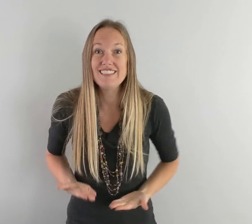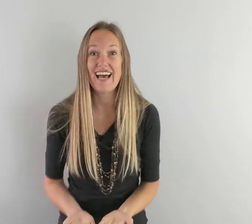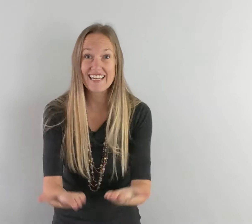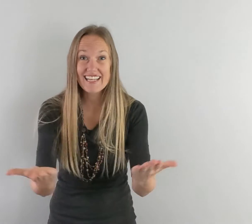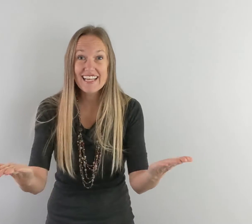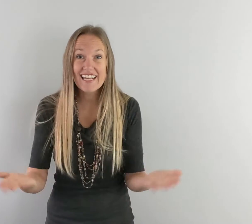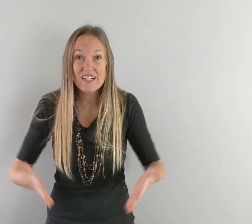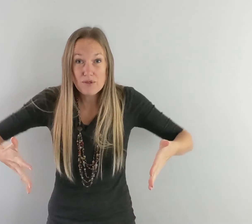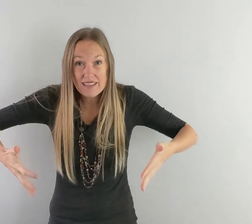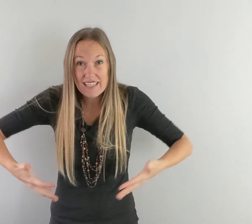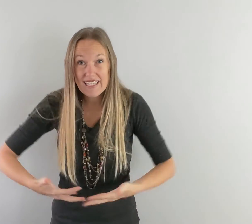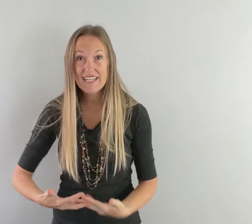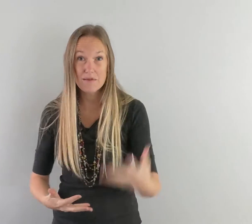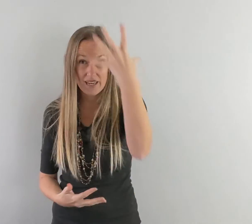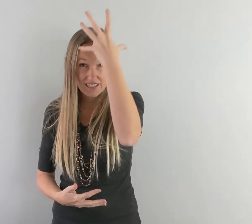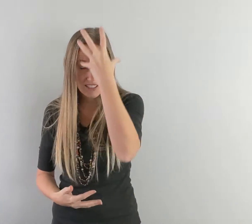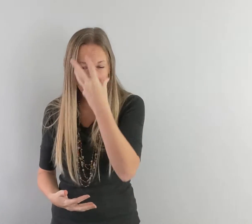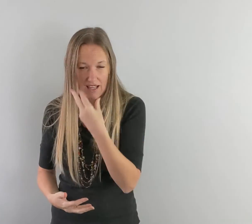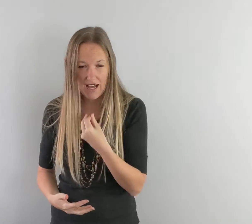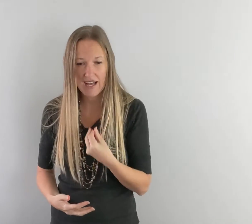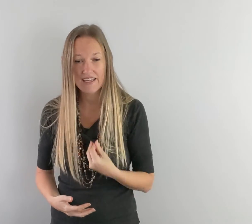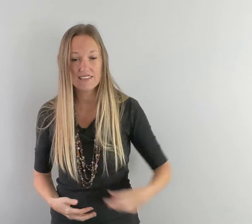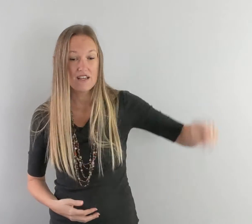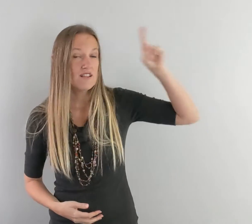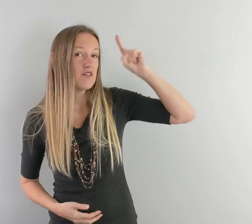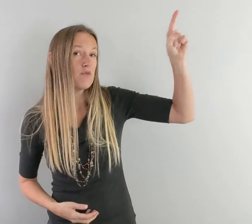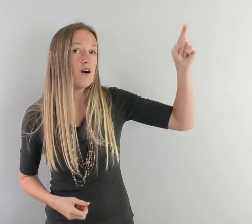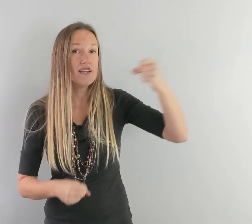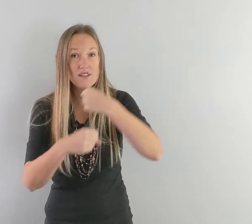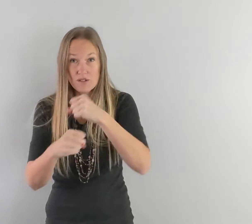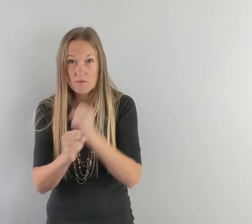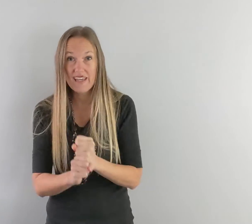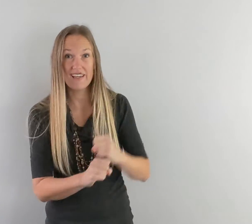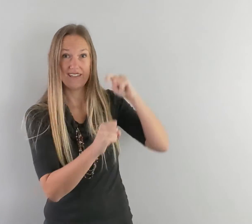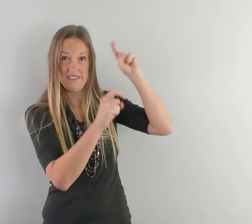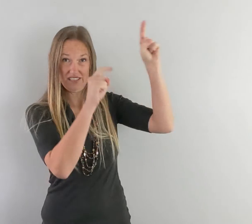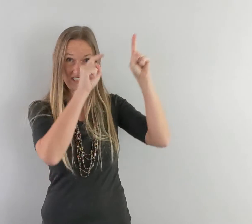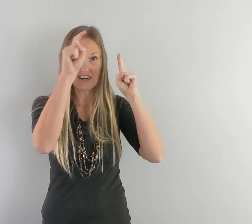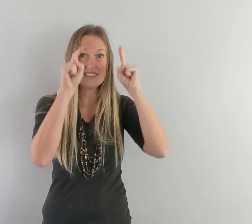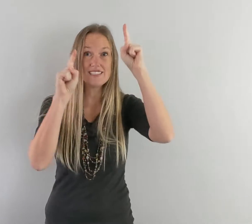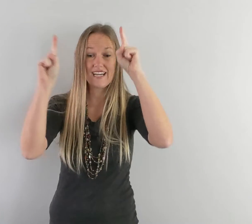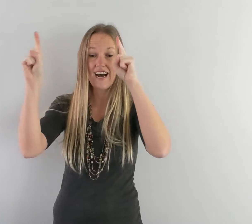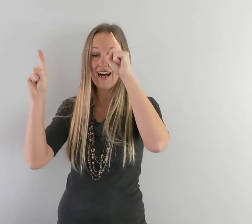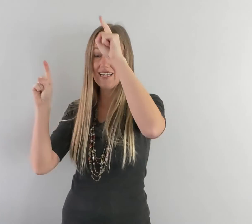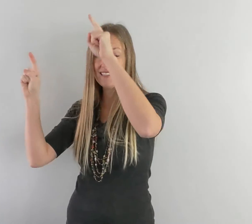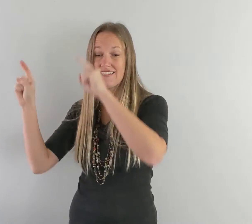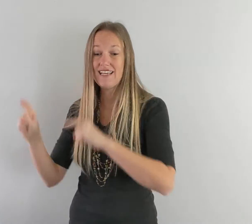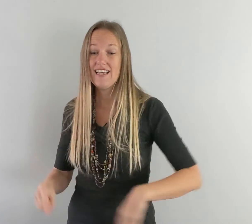that here within the manger lies the one who made the starry skies,